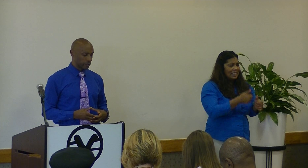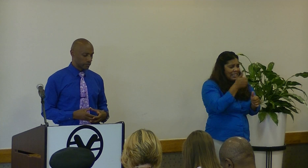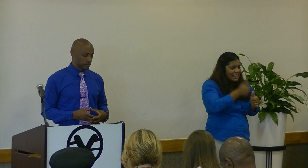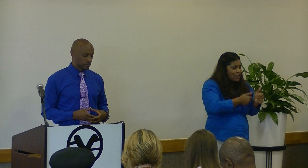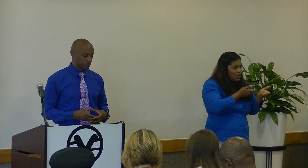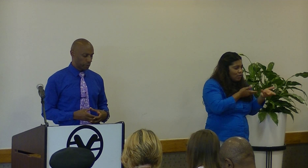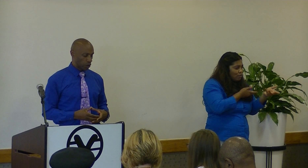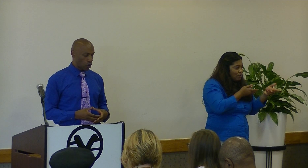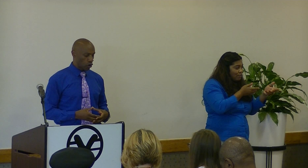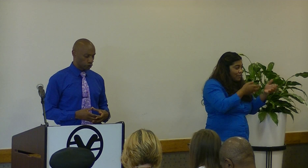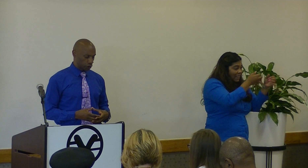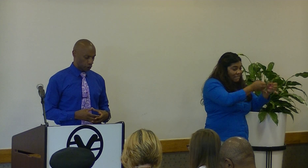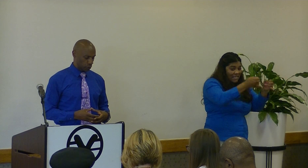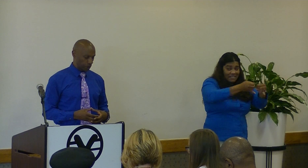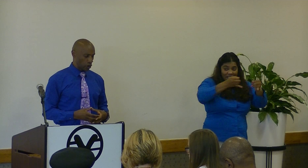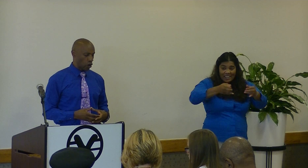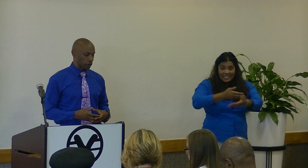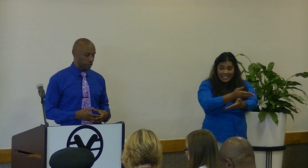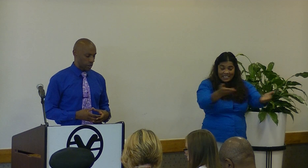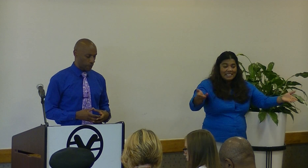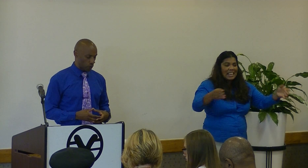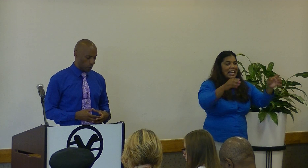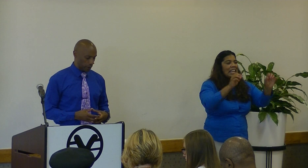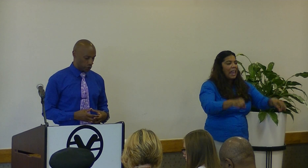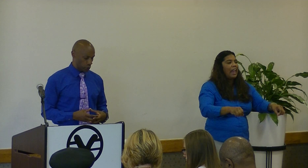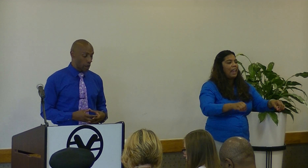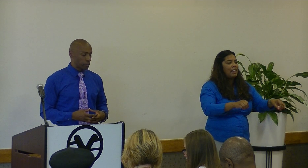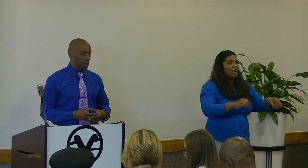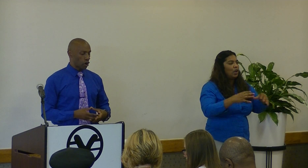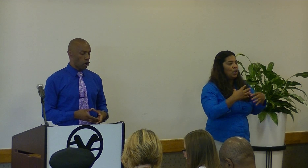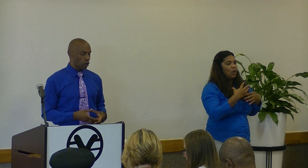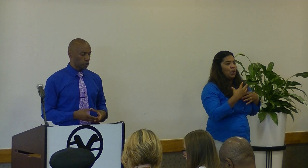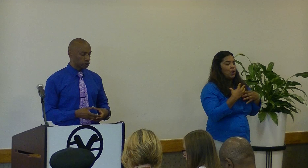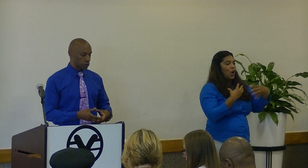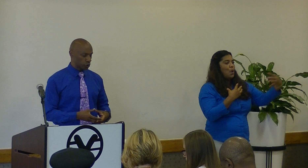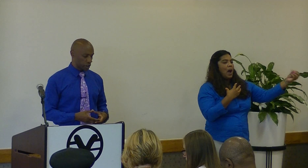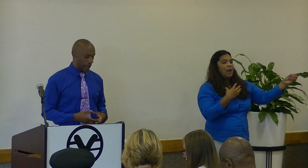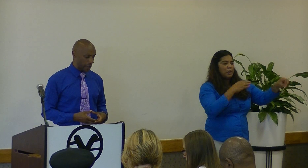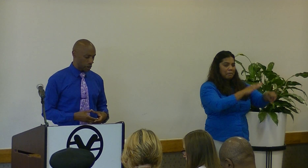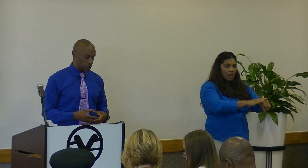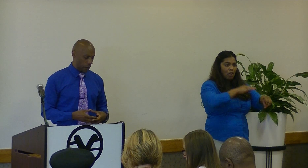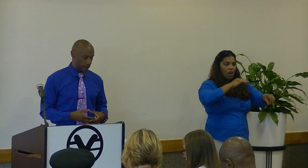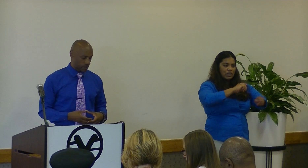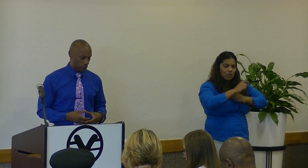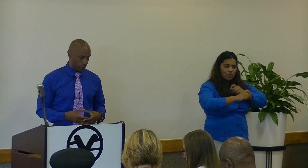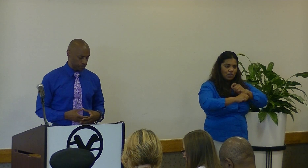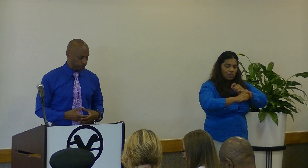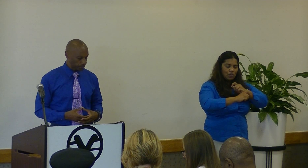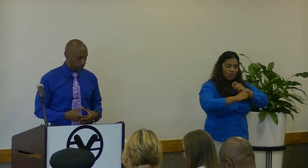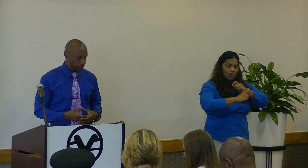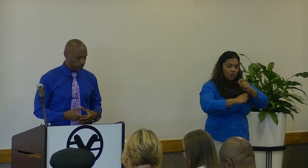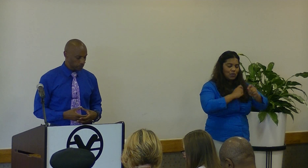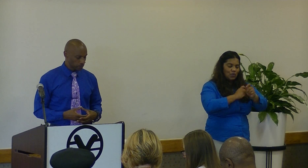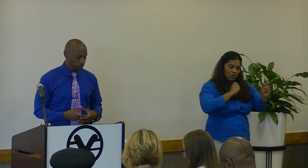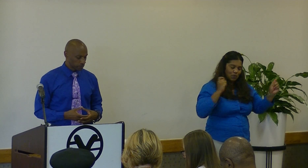can be called to do, be called to step forward into, be called to change and transform.